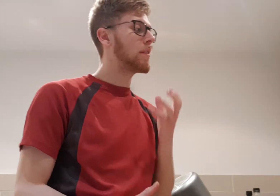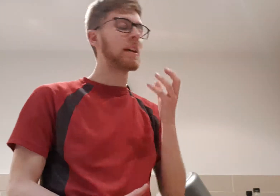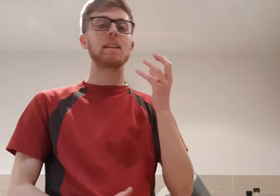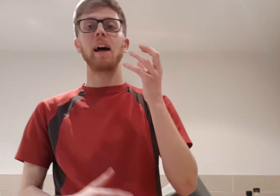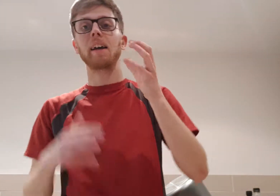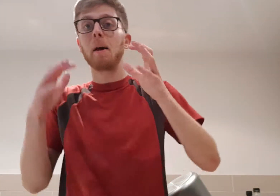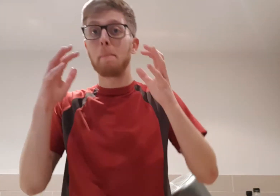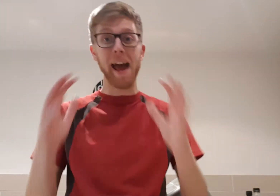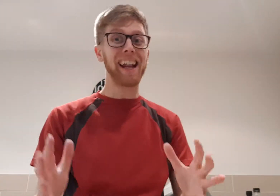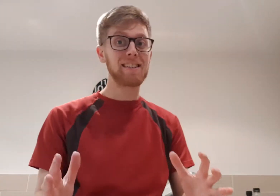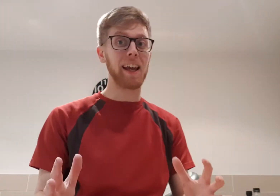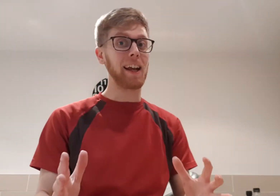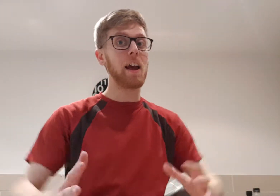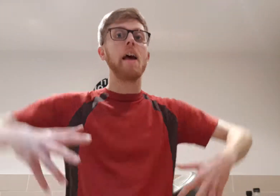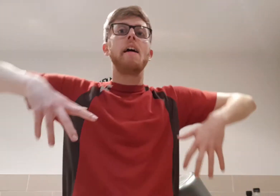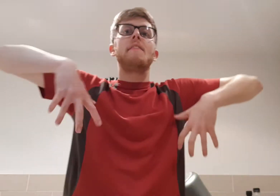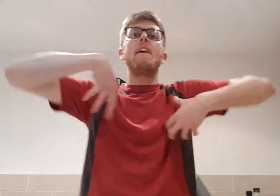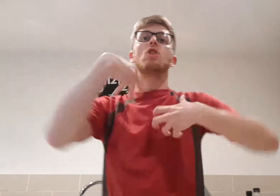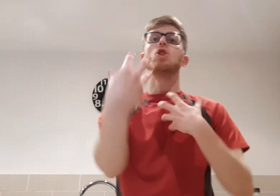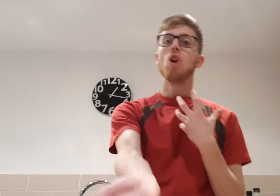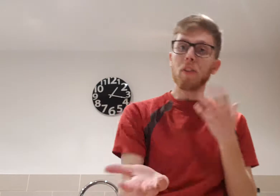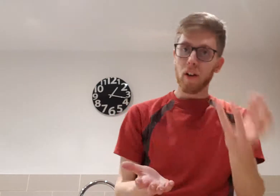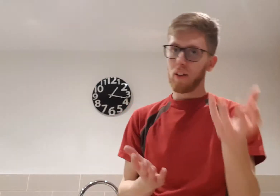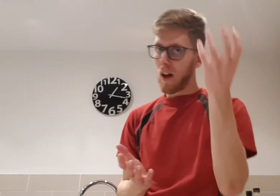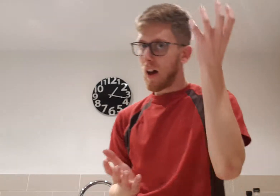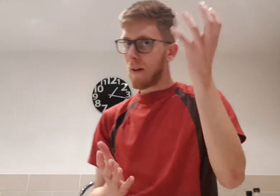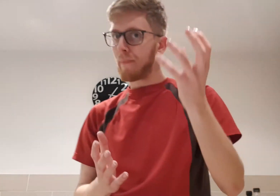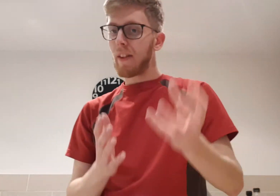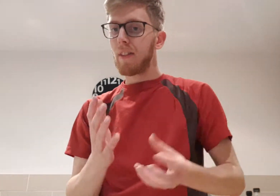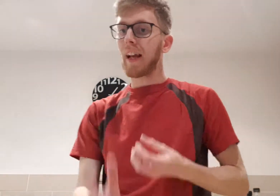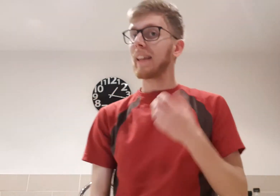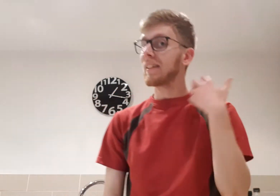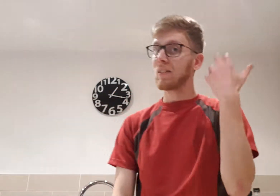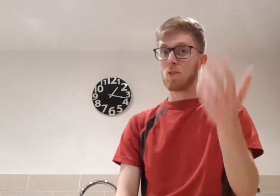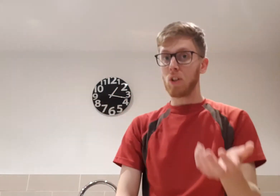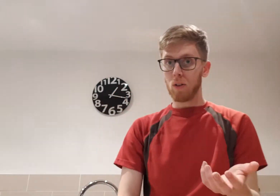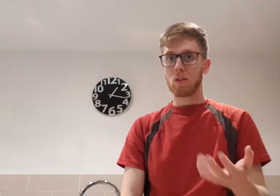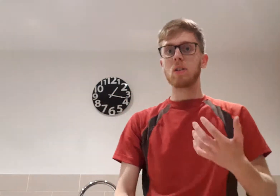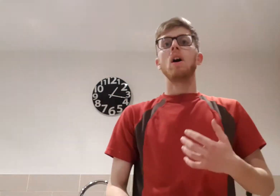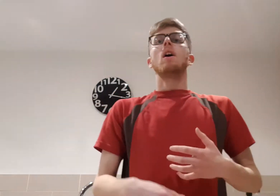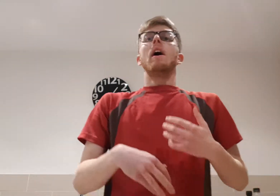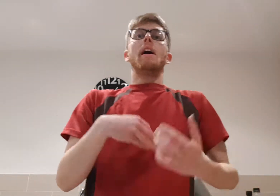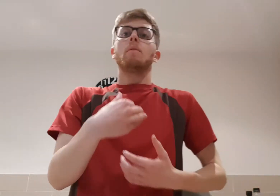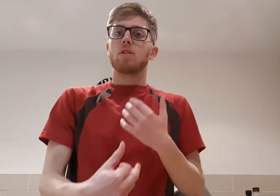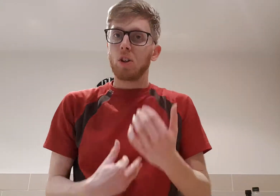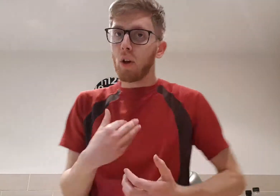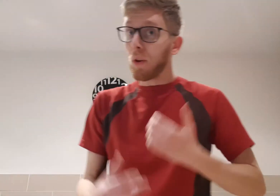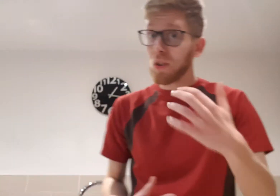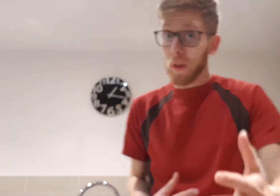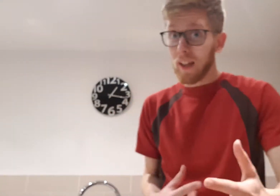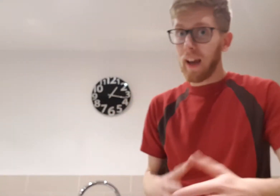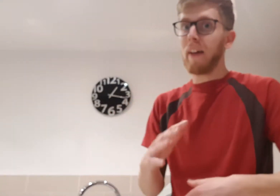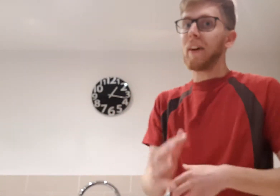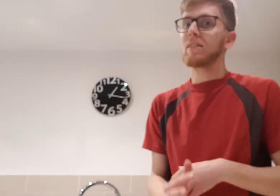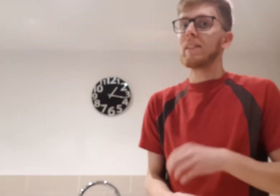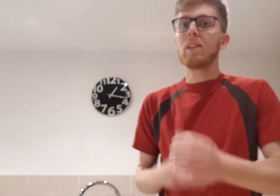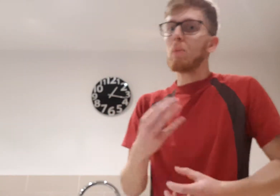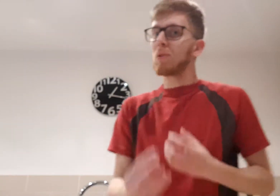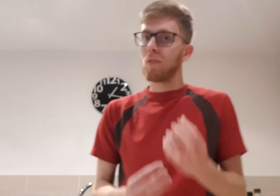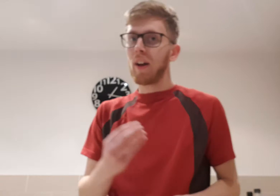things like painting, there is another thing I'd like to introduce, and I'm going to start doing it once a week, and that's little